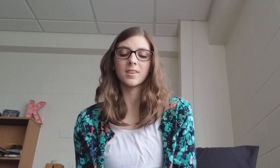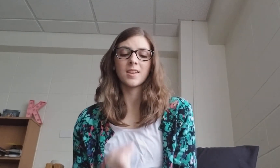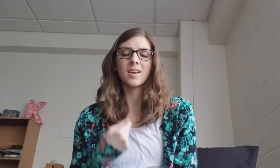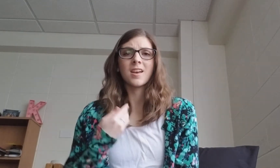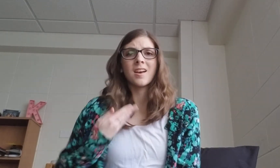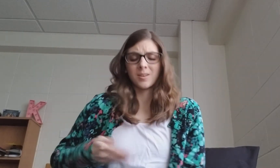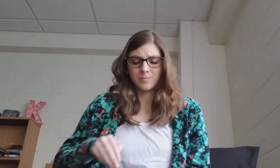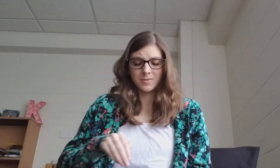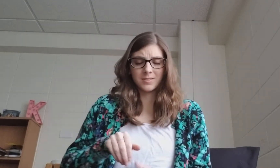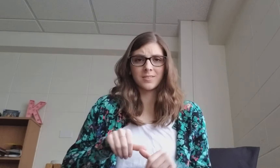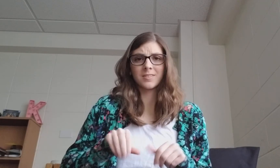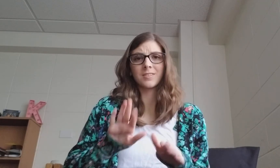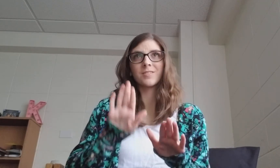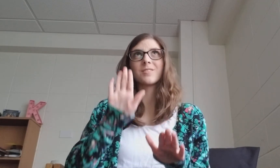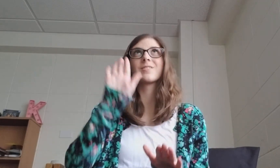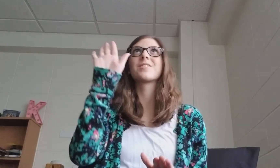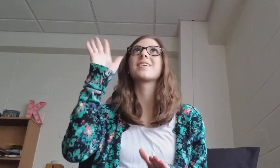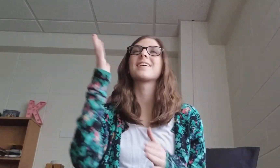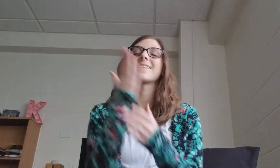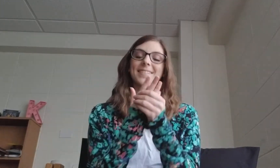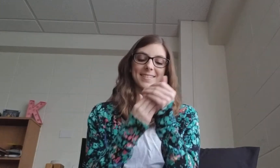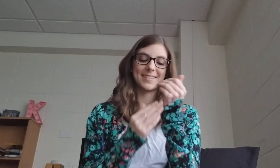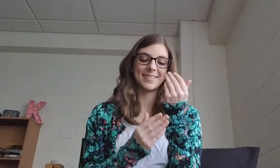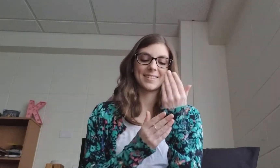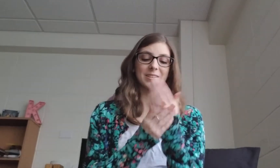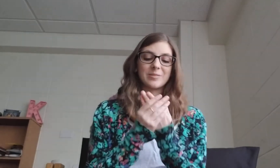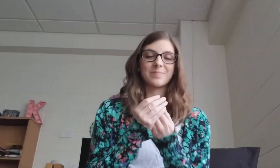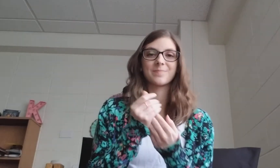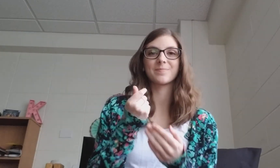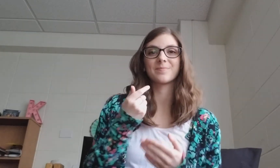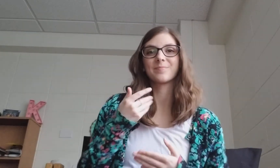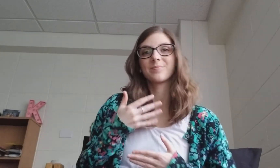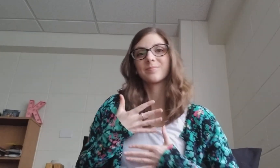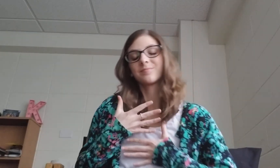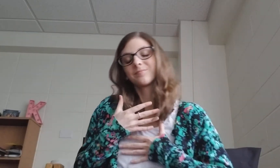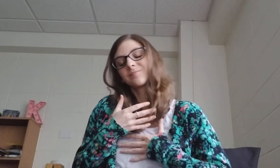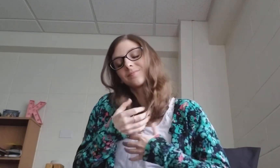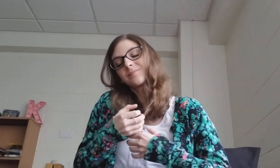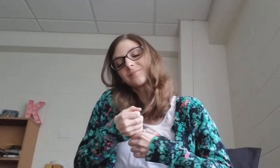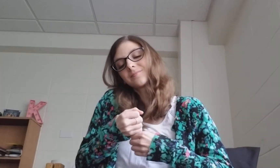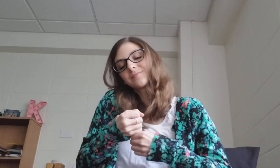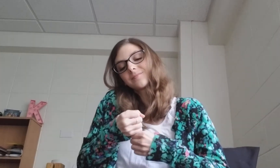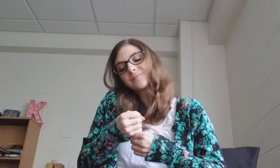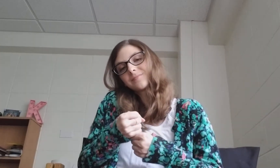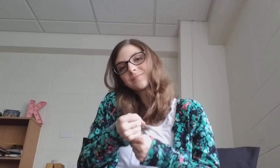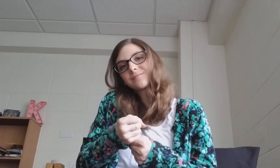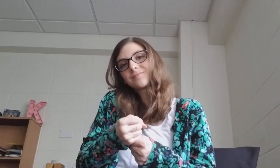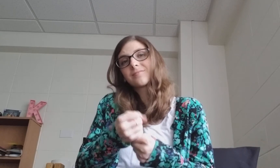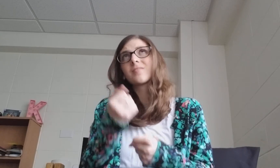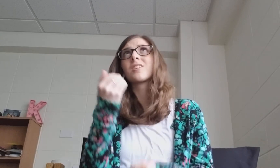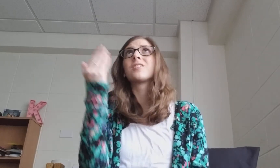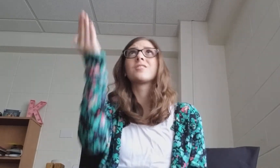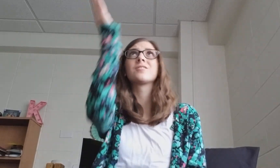I'm still in your hands This is my confidence You've